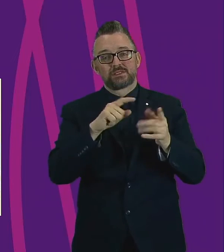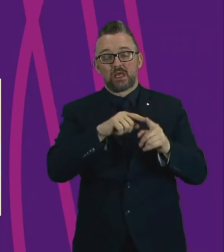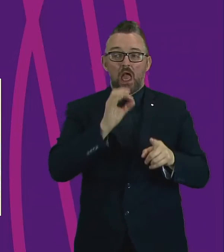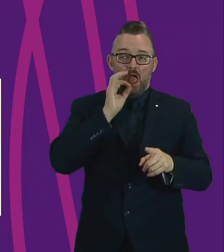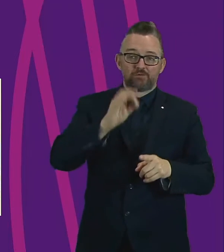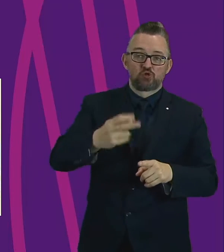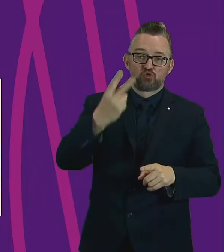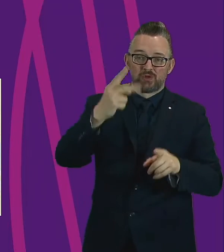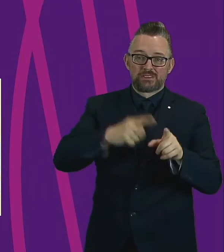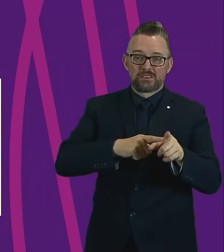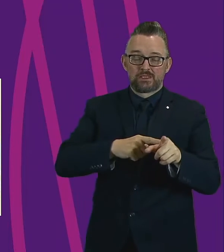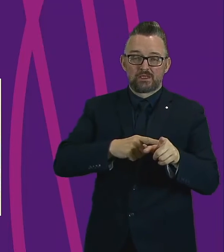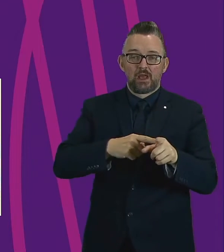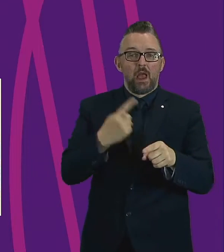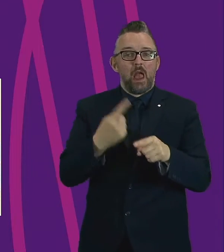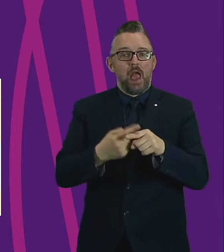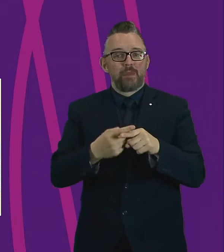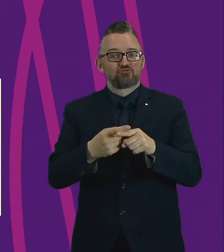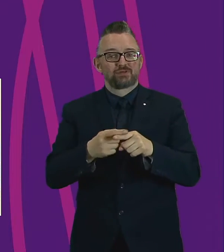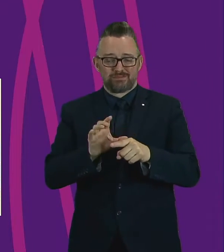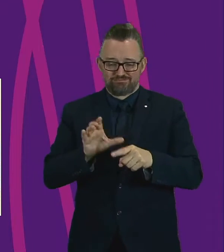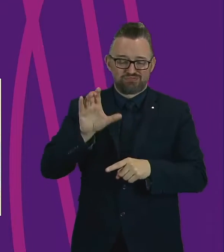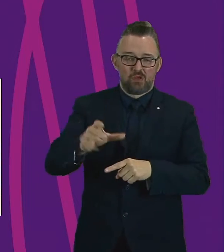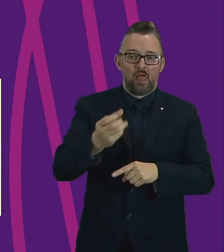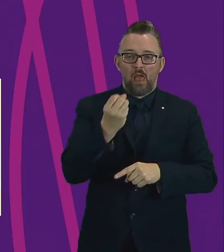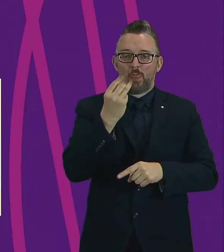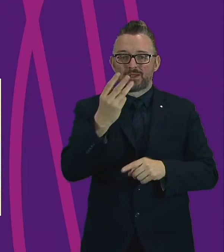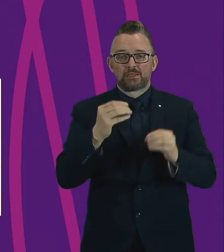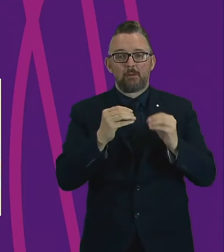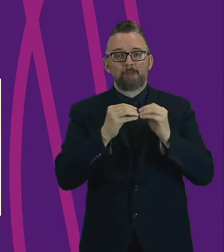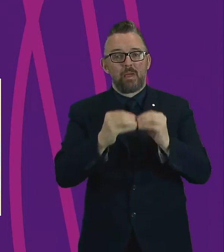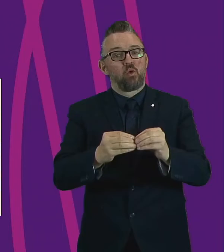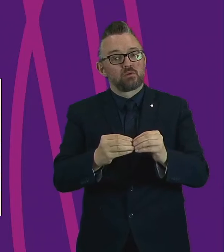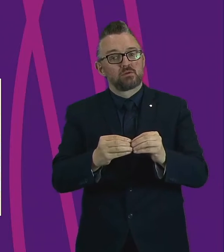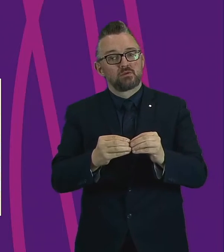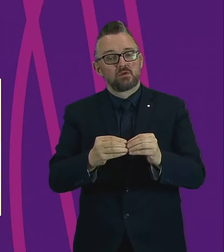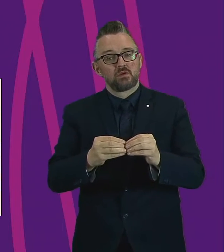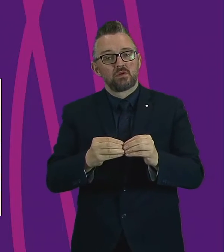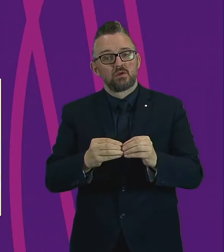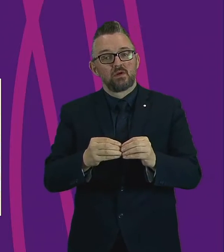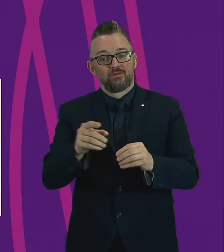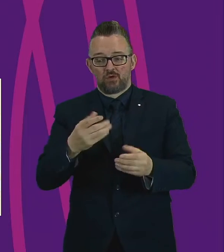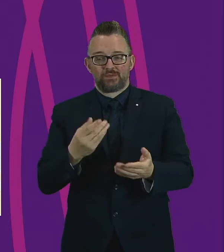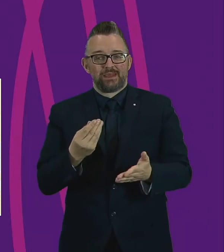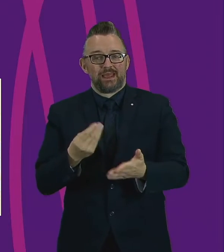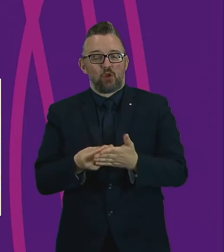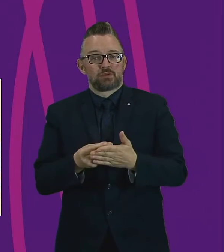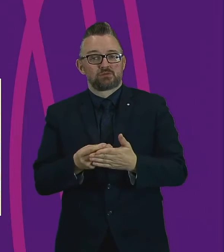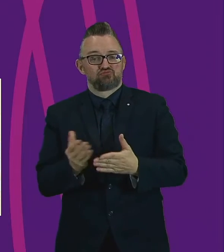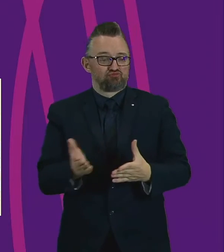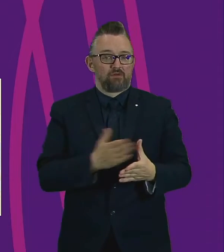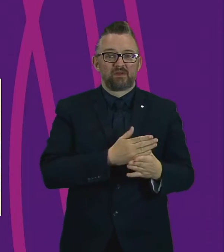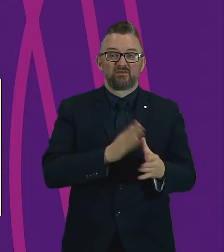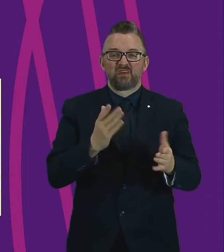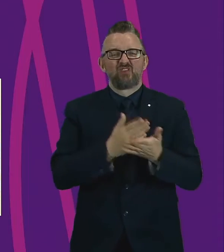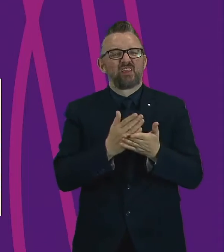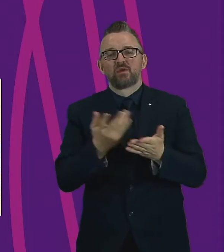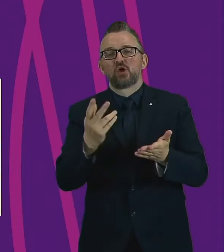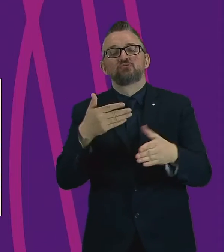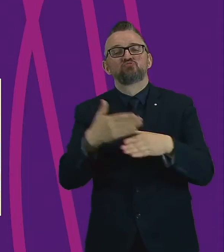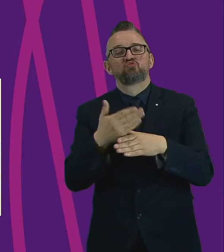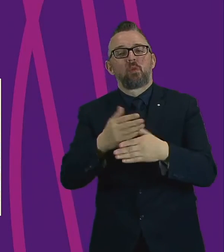2-year emergency stimulus of £13 billion of investment in an economic recovery plan a jobs plan.